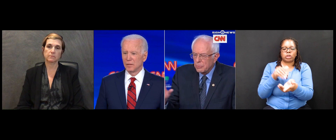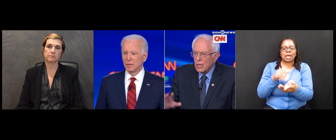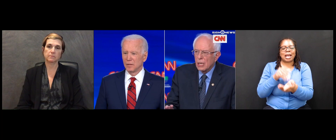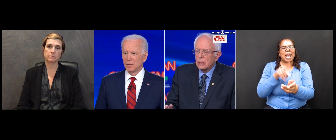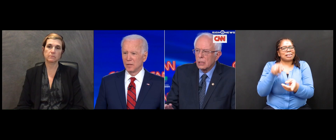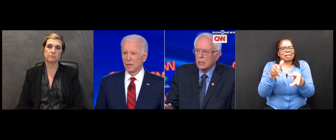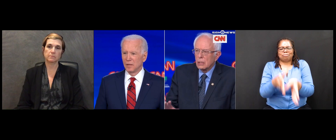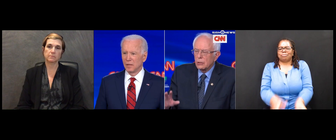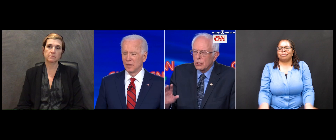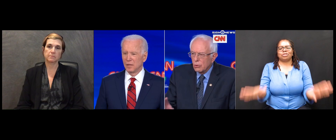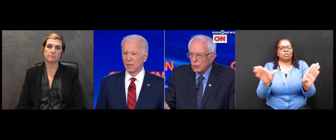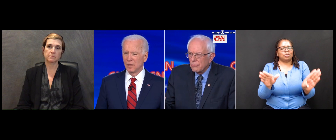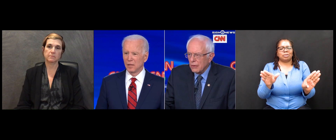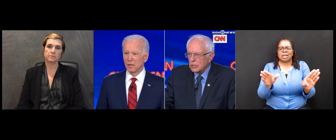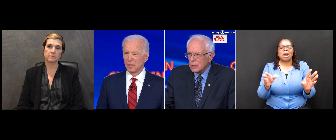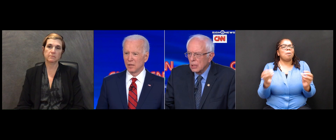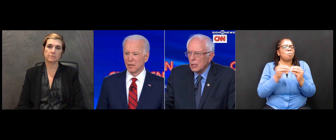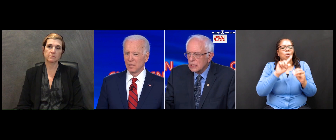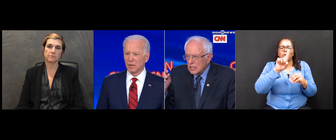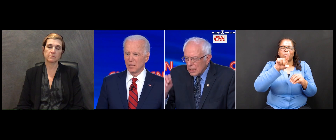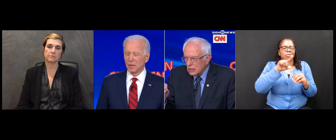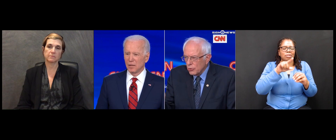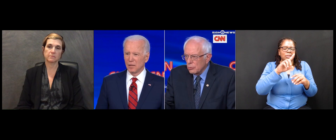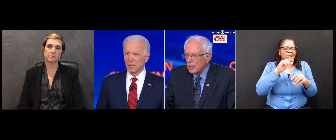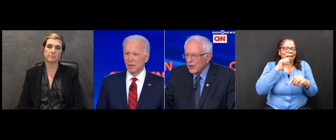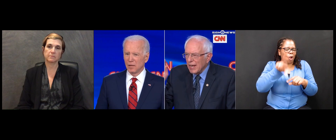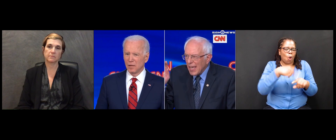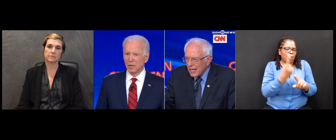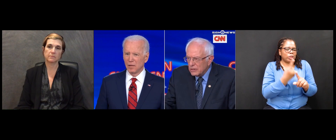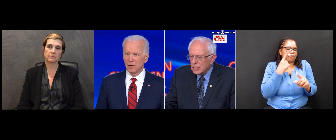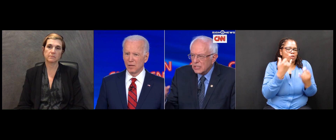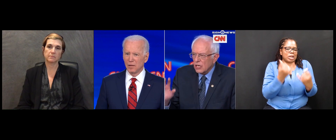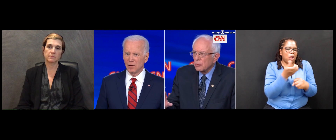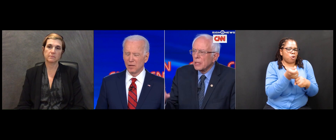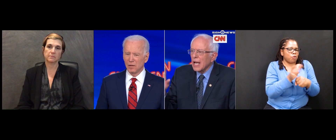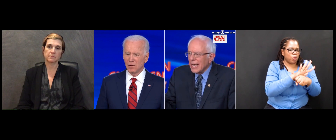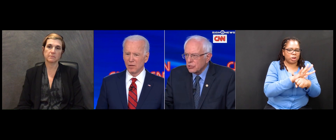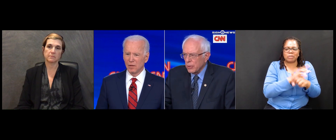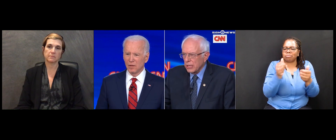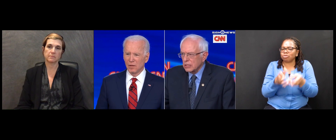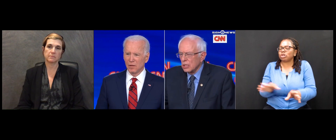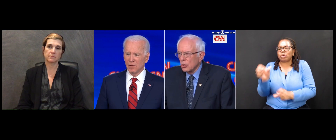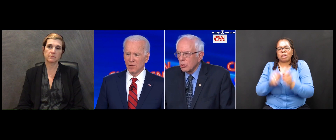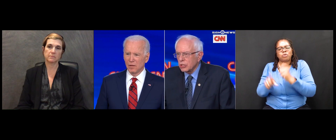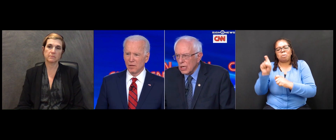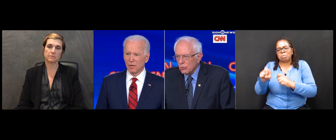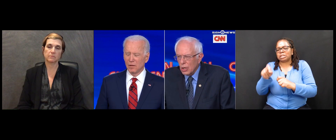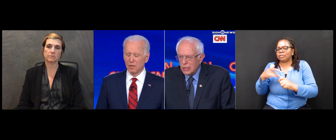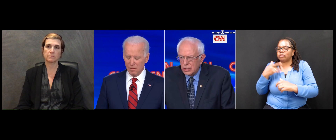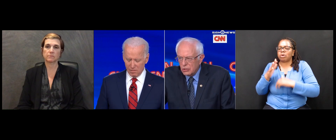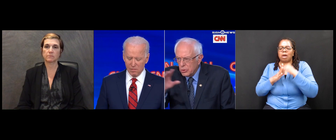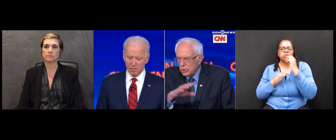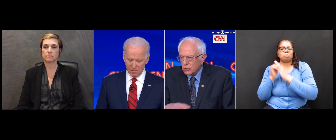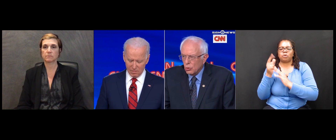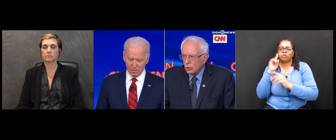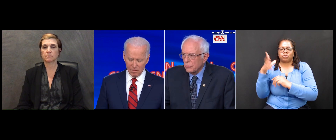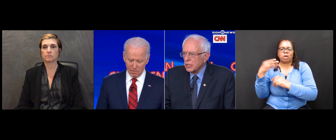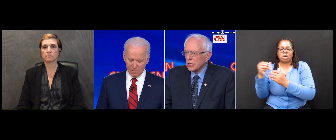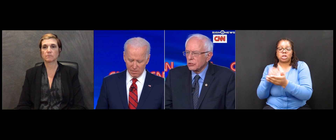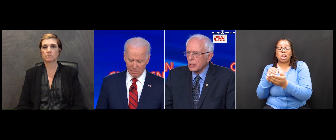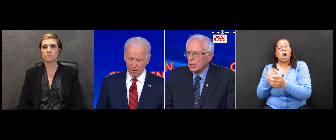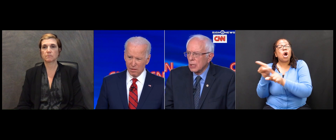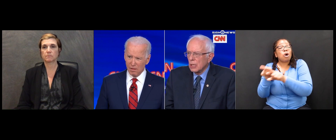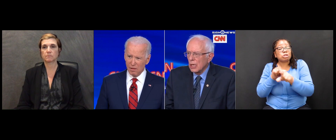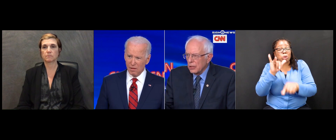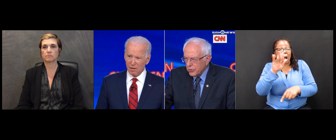above and beyond the coronavirus. Second of all, we've got to end these terrible ICE raids, which are terrorizing communities all over